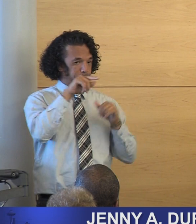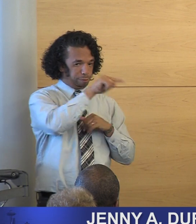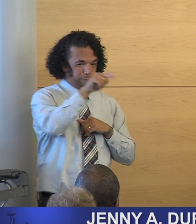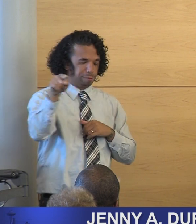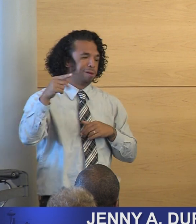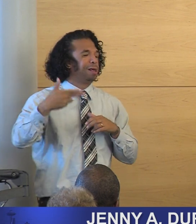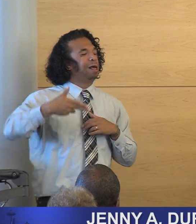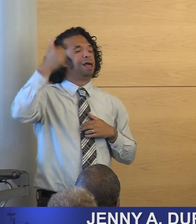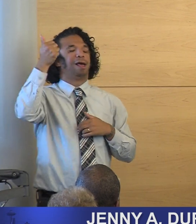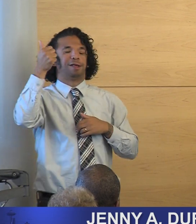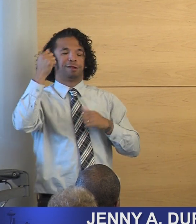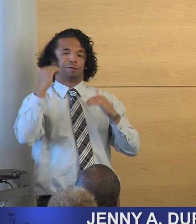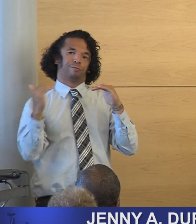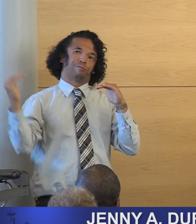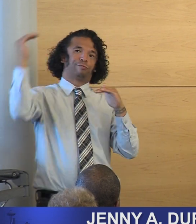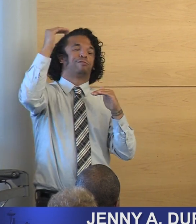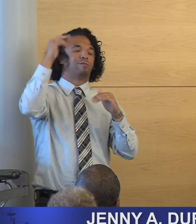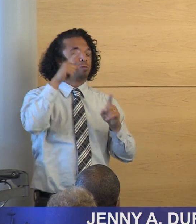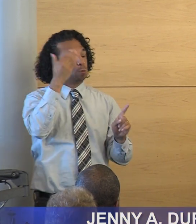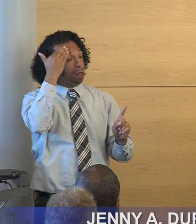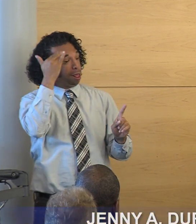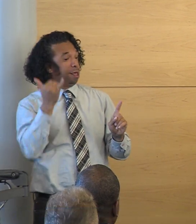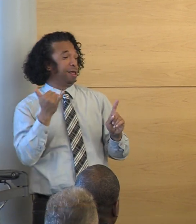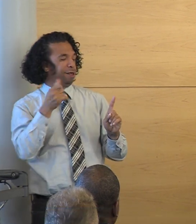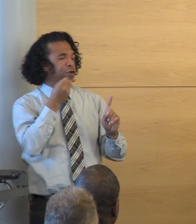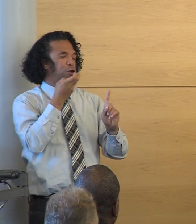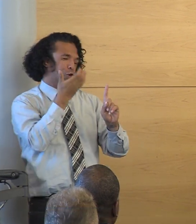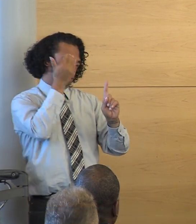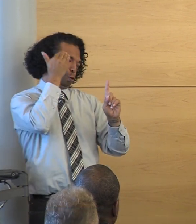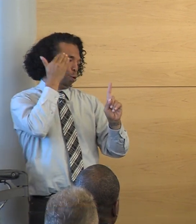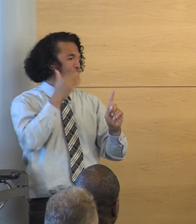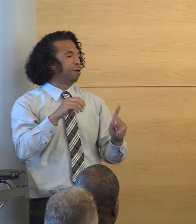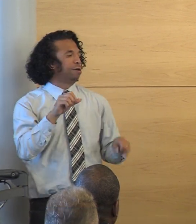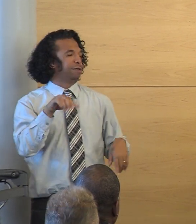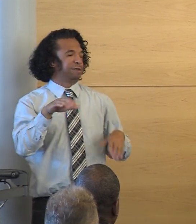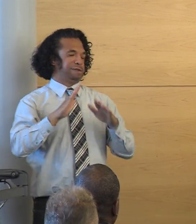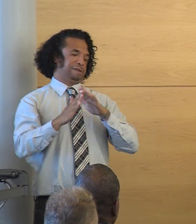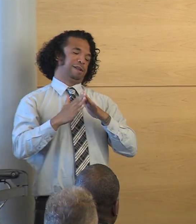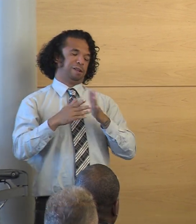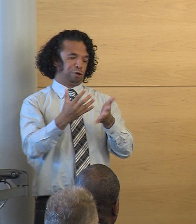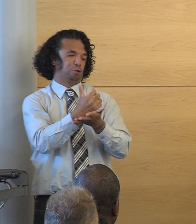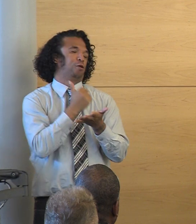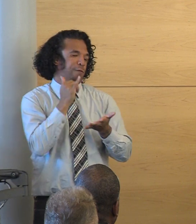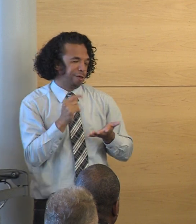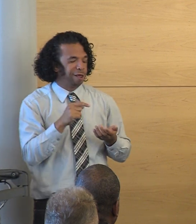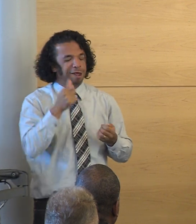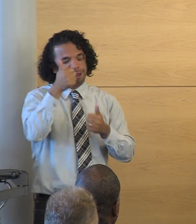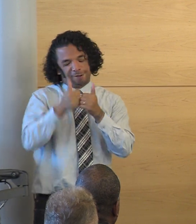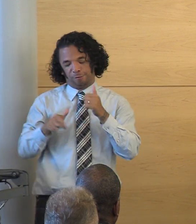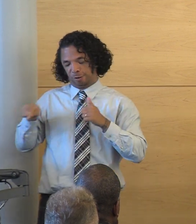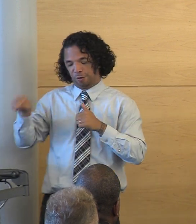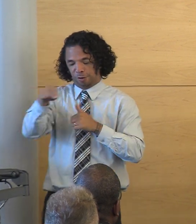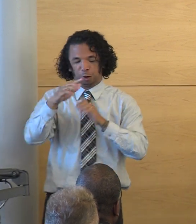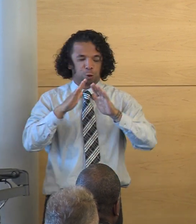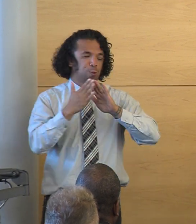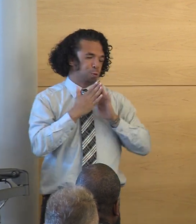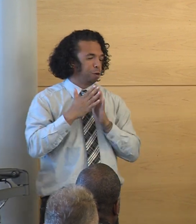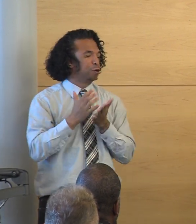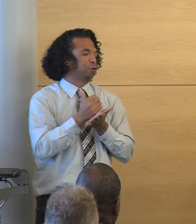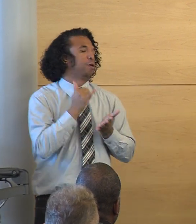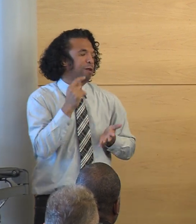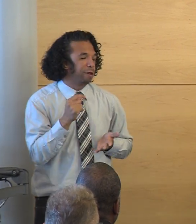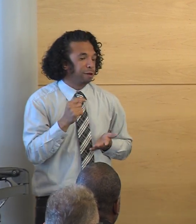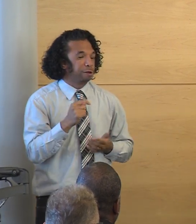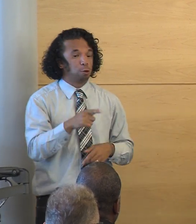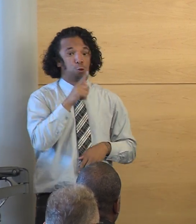them to hit the highest bar because she knows this city deserves that, and every community deserves that. No one